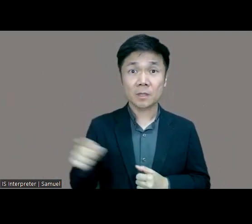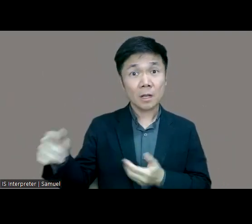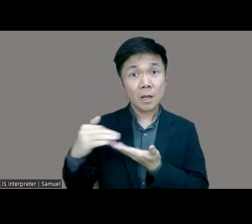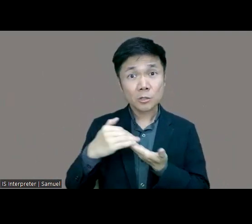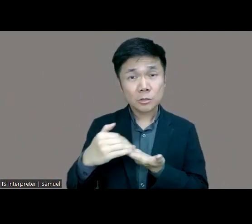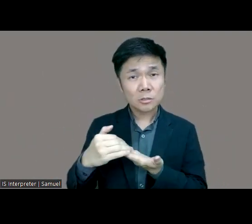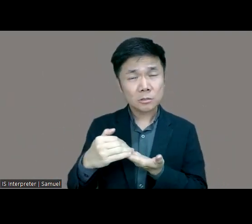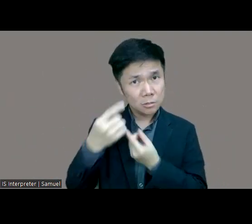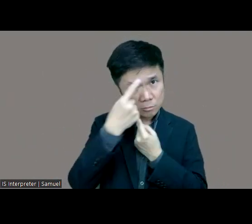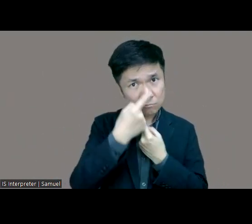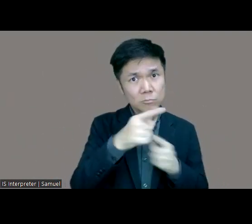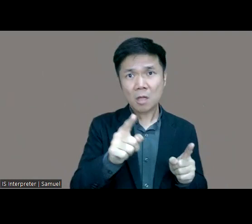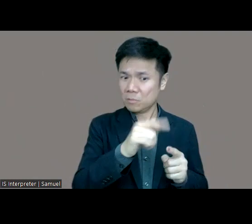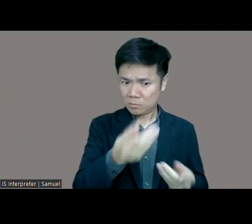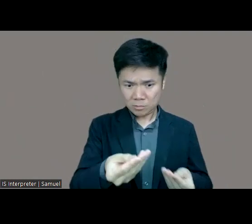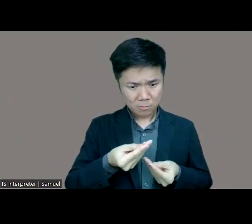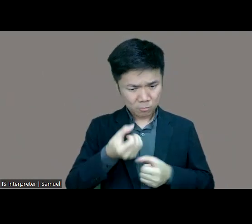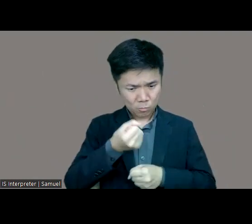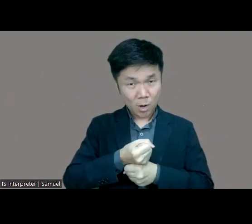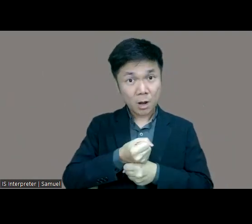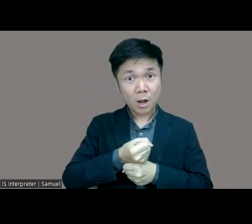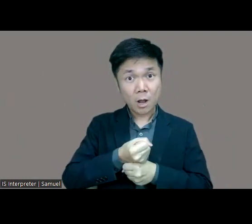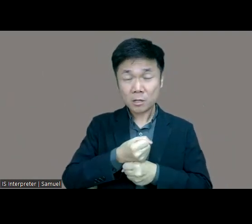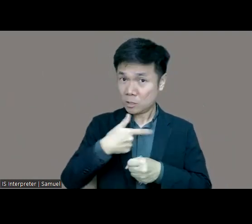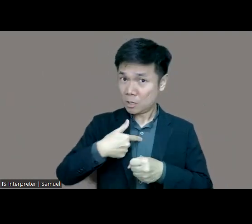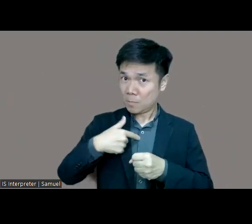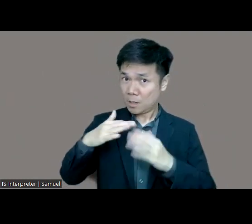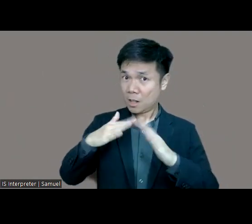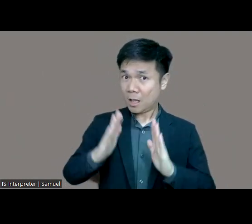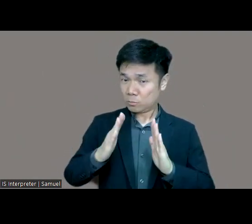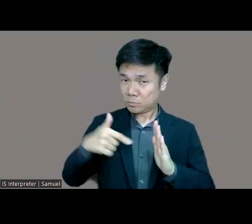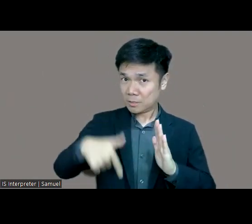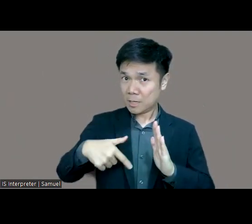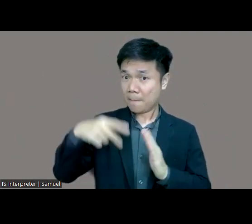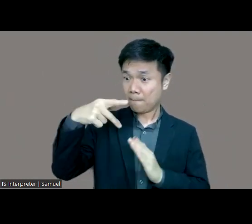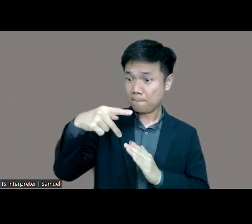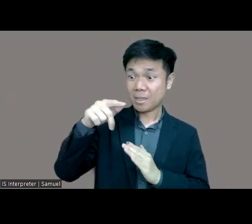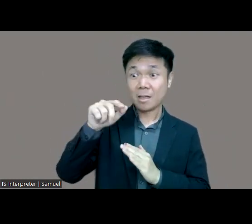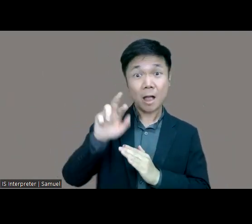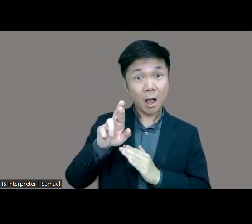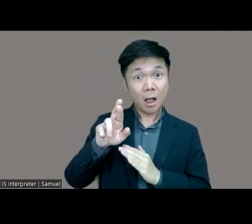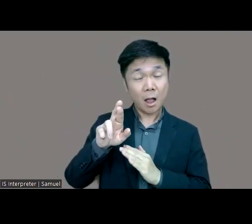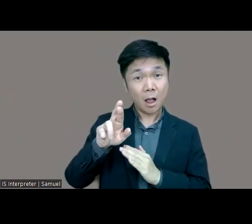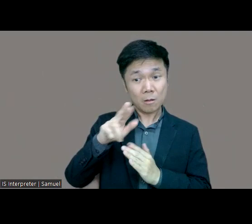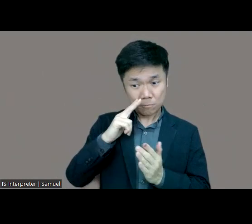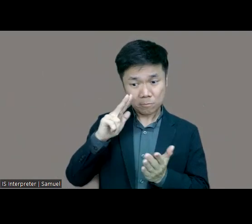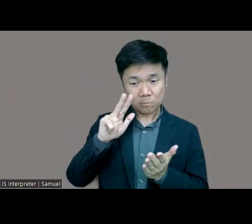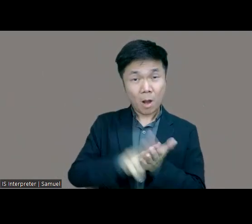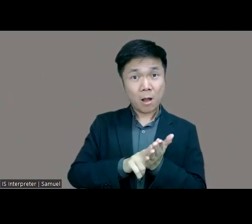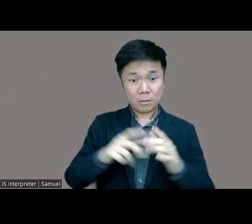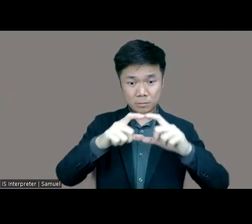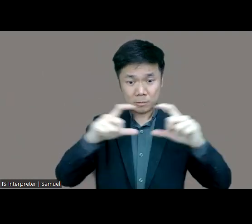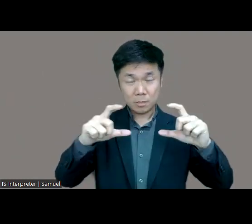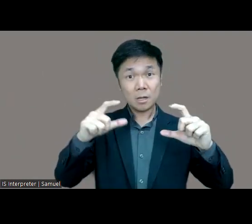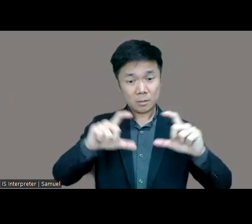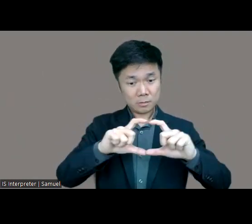permanent resident stay in Sweden. And if you don't get a permanent resident stay, you cannot become a Swedish citizen as of the law now.